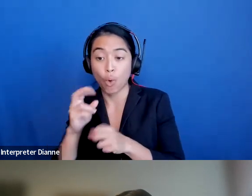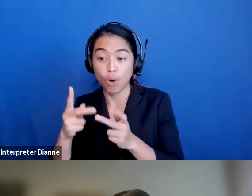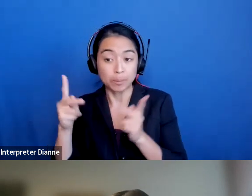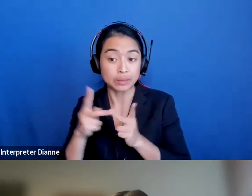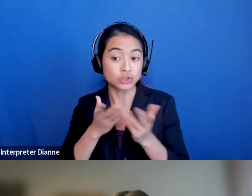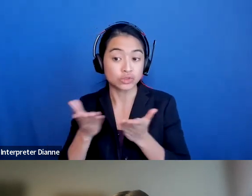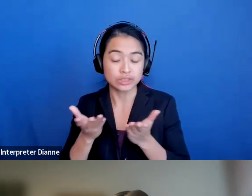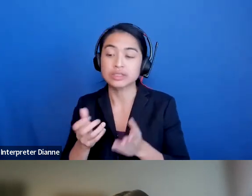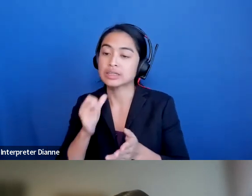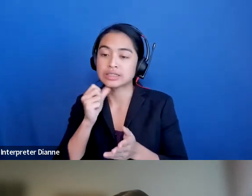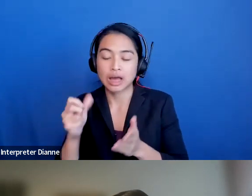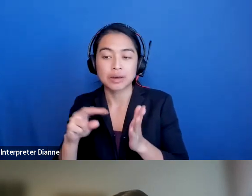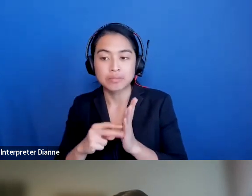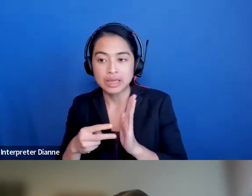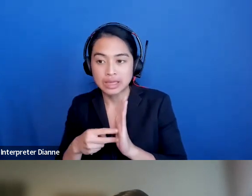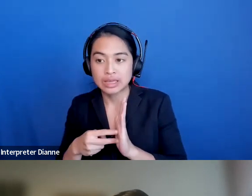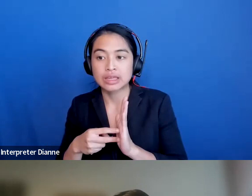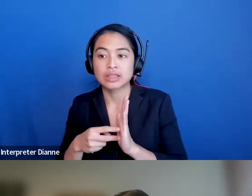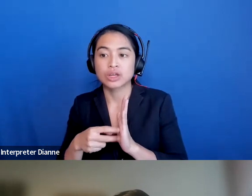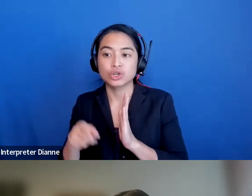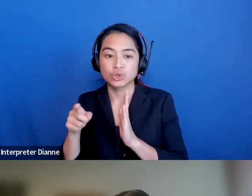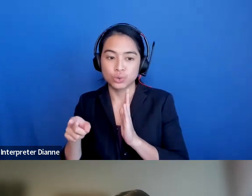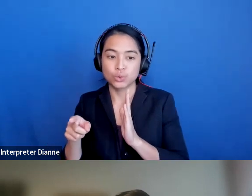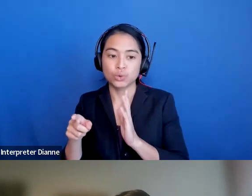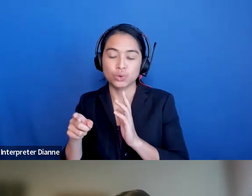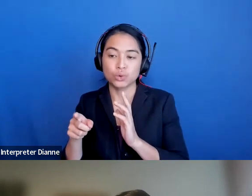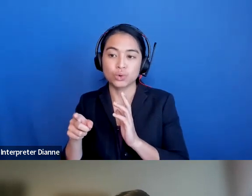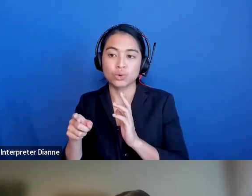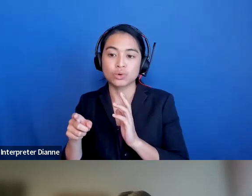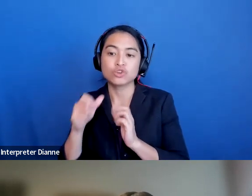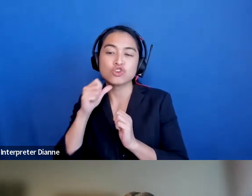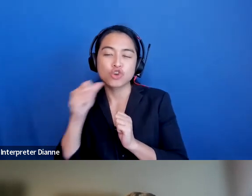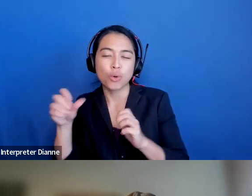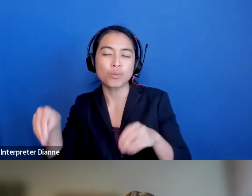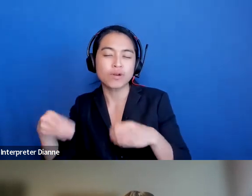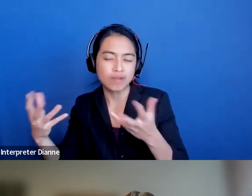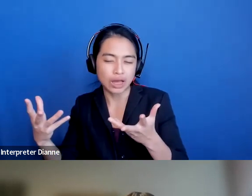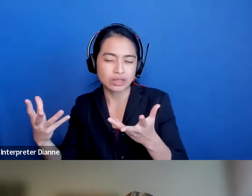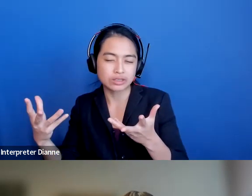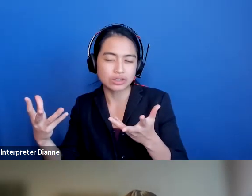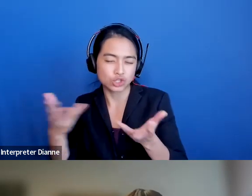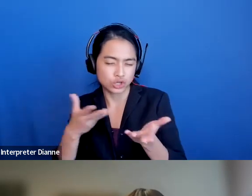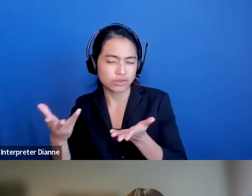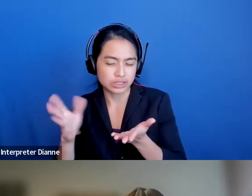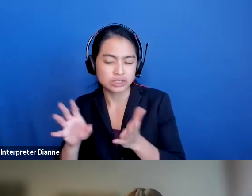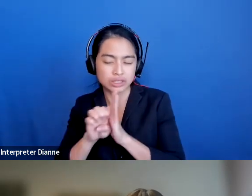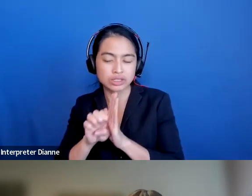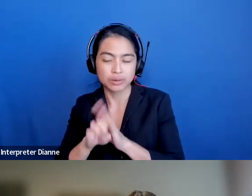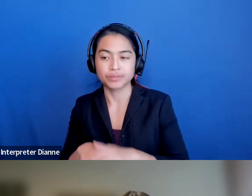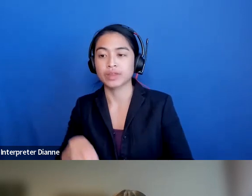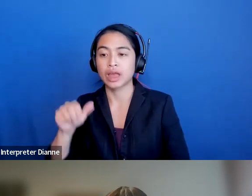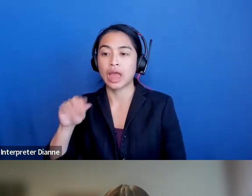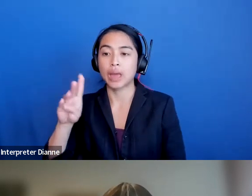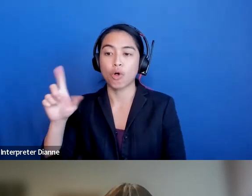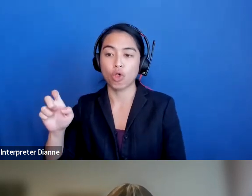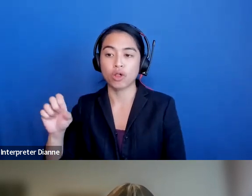mean that that you don't provide this service. So for example, Able South